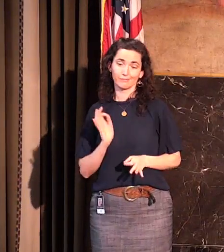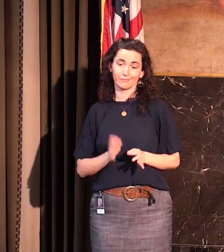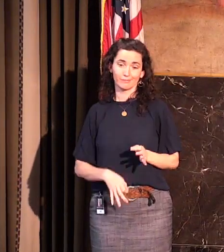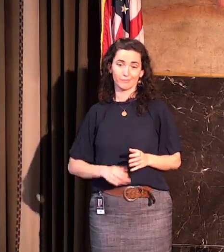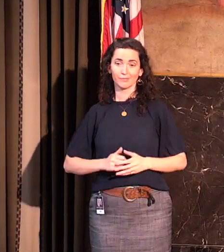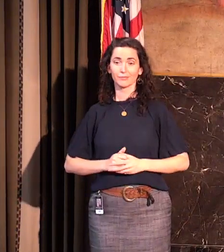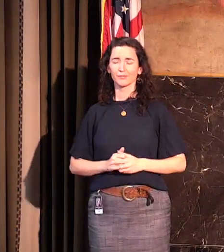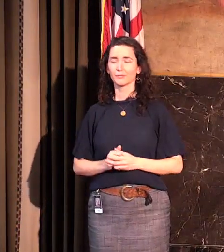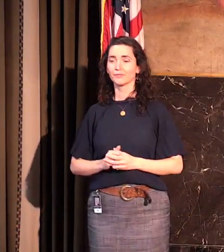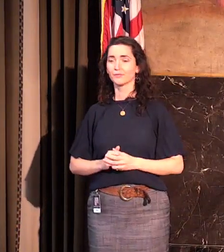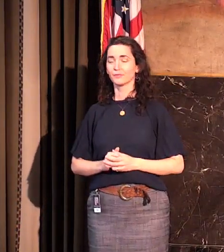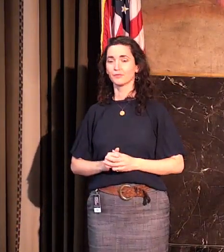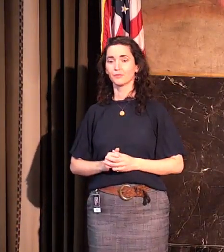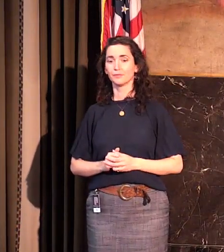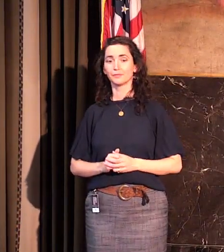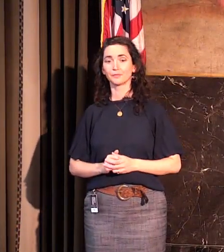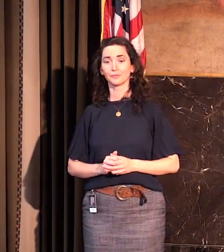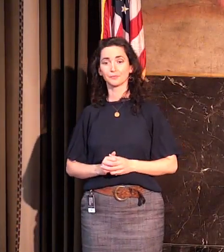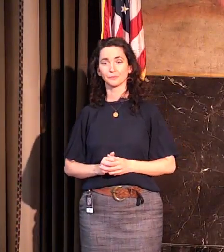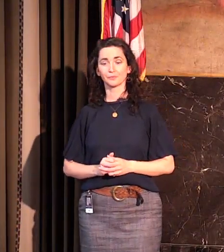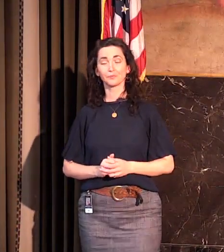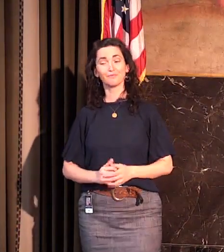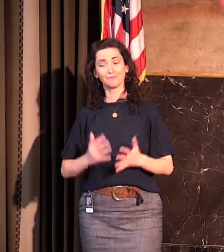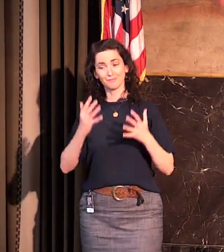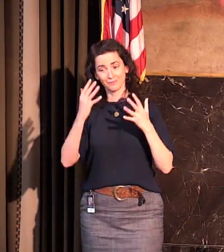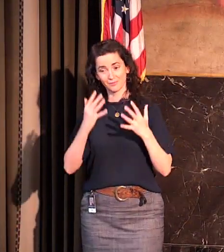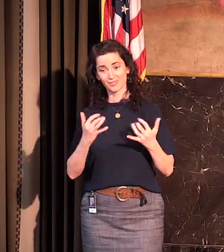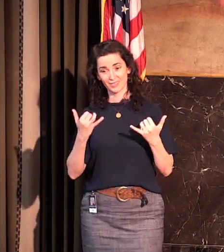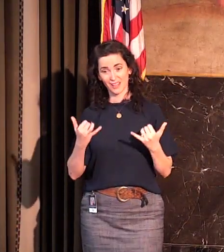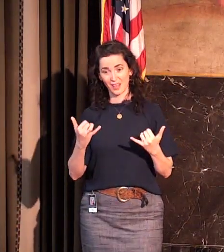We unfortunately surpassed 15,000